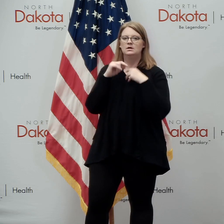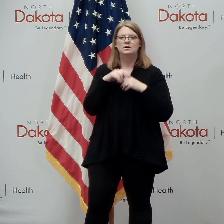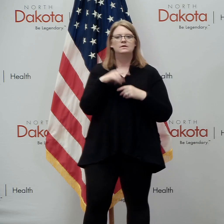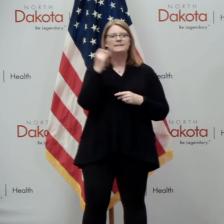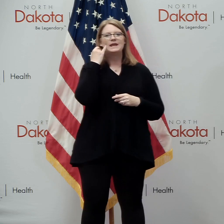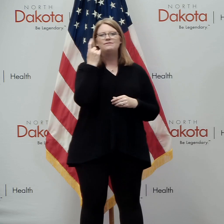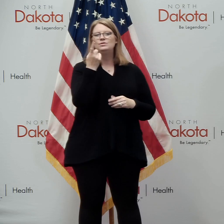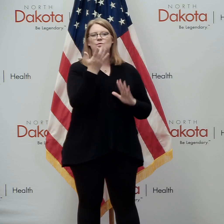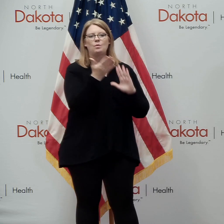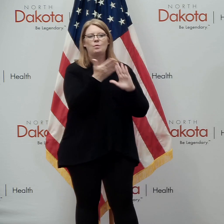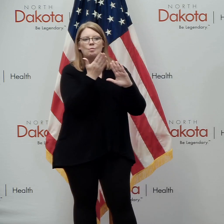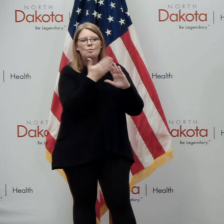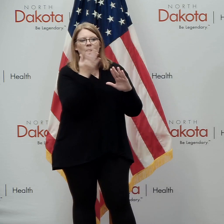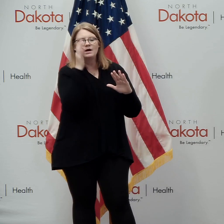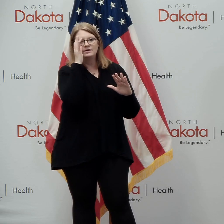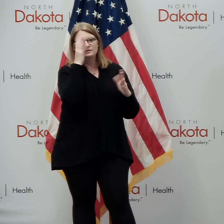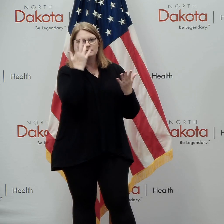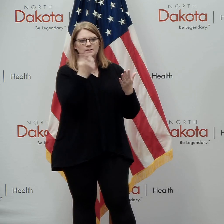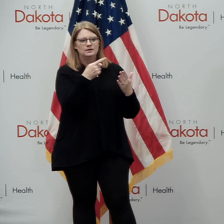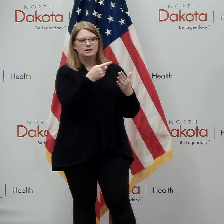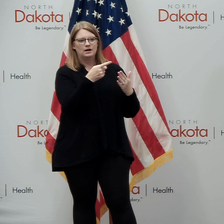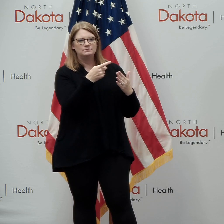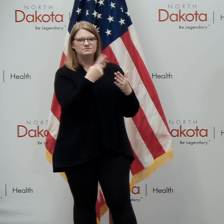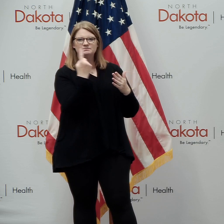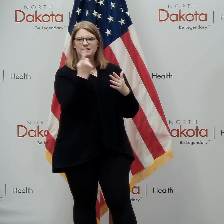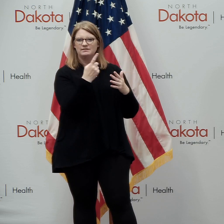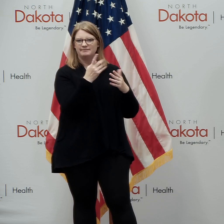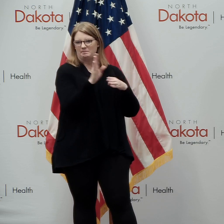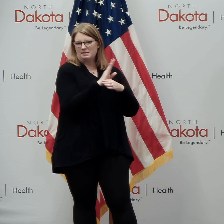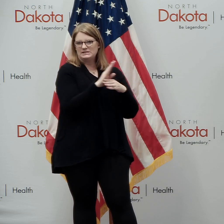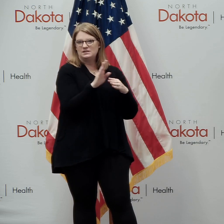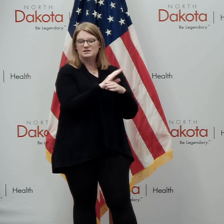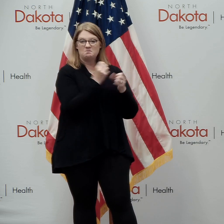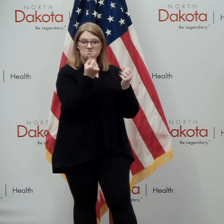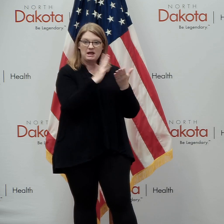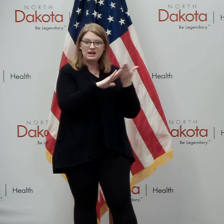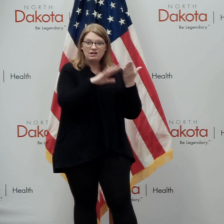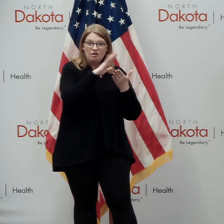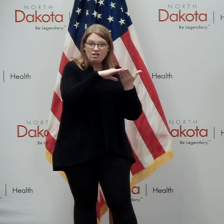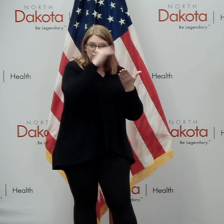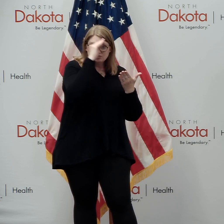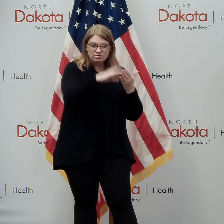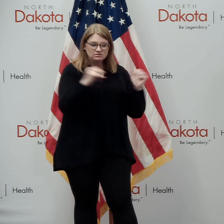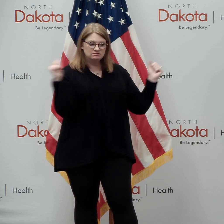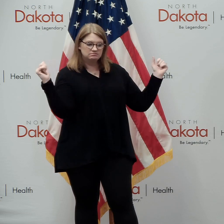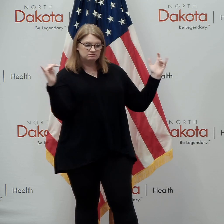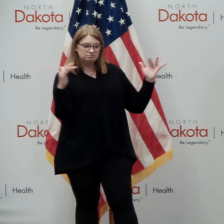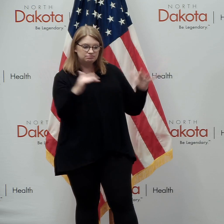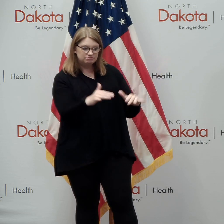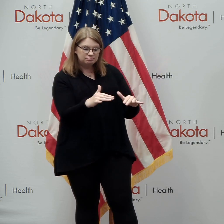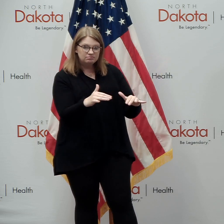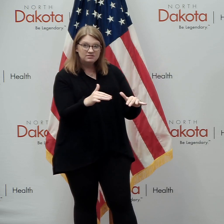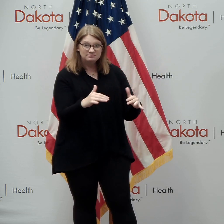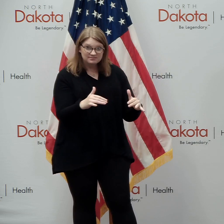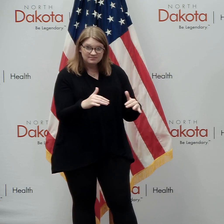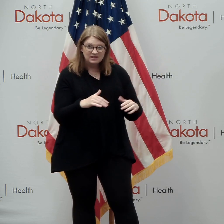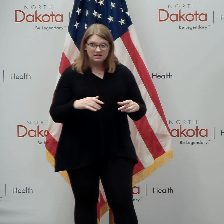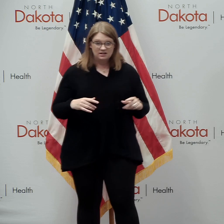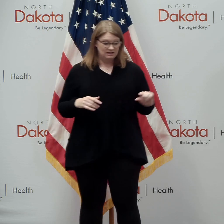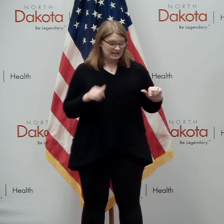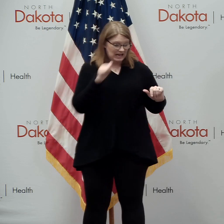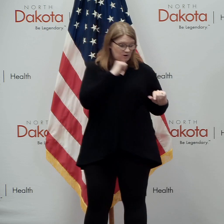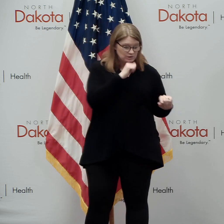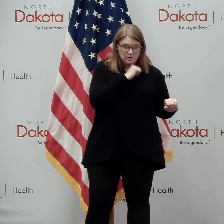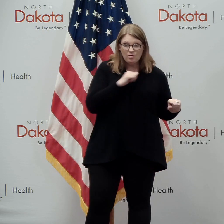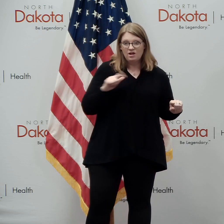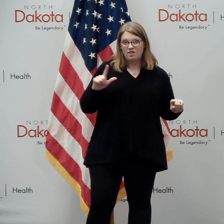runs an establishment that has a lot of college kids there. Again, what happened in Arizona and Louisiana and